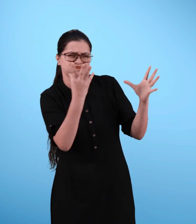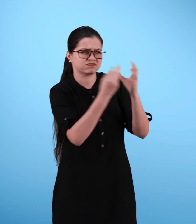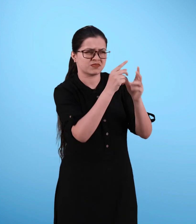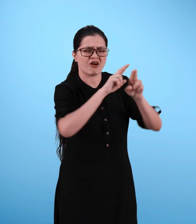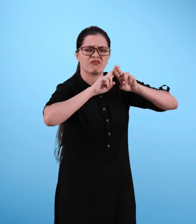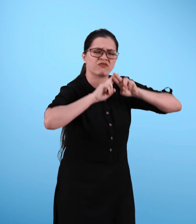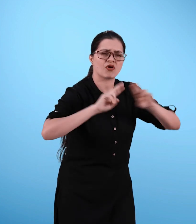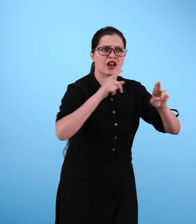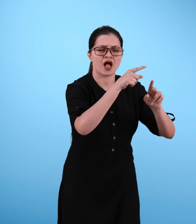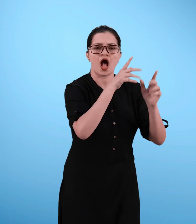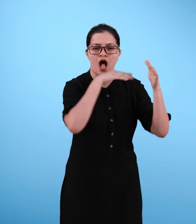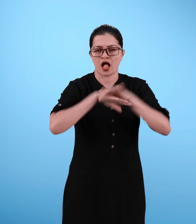bags